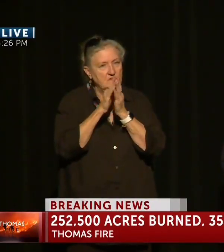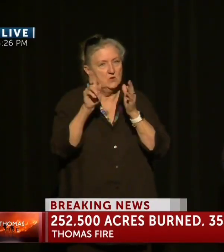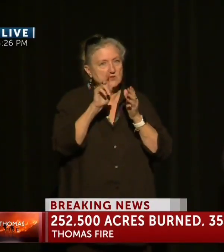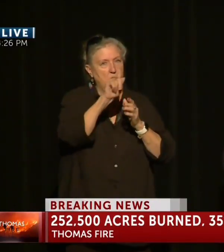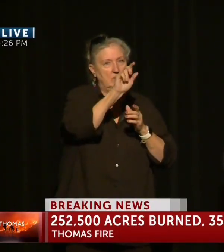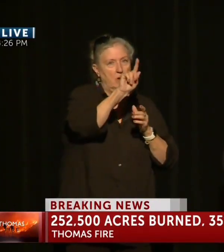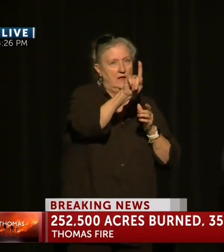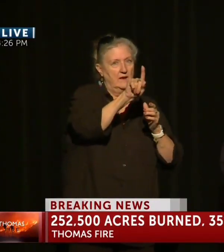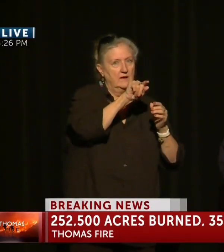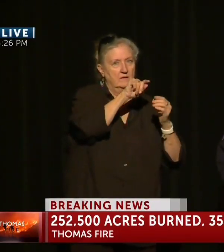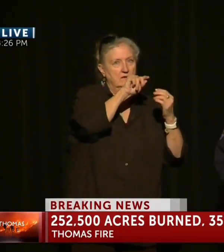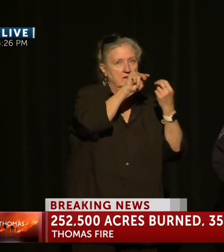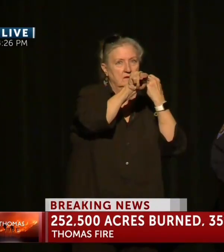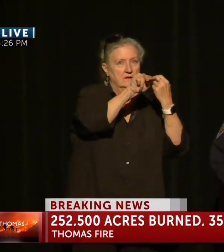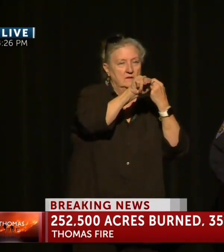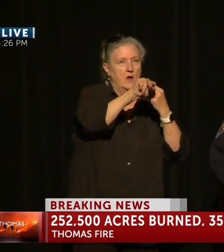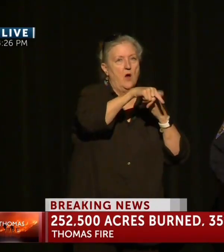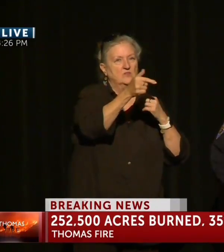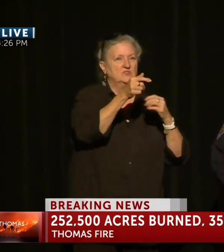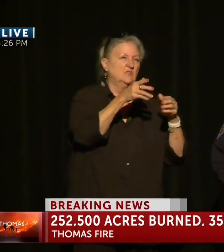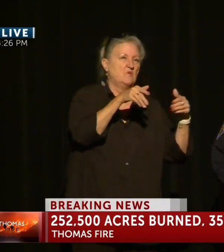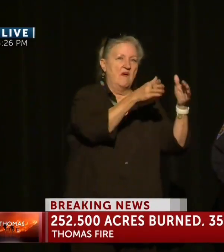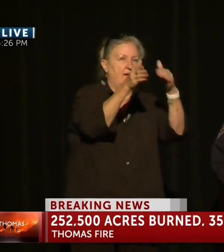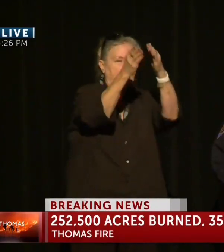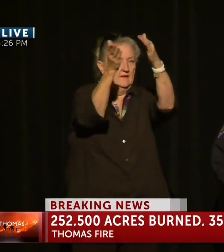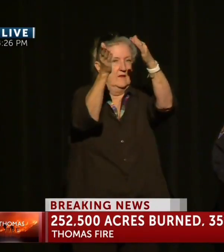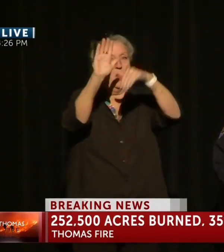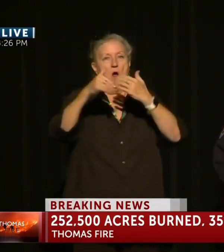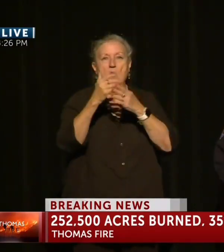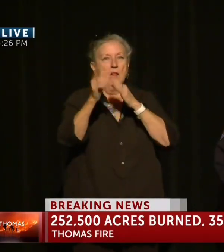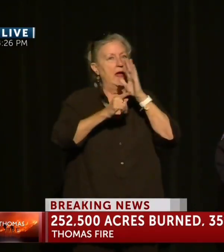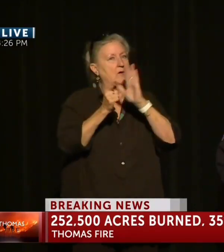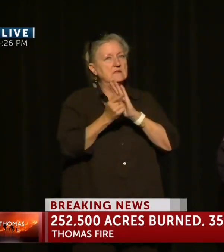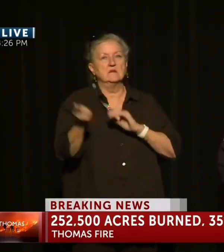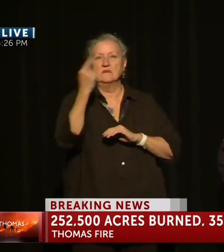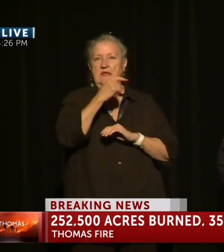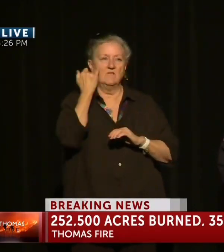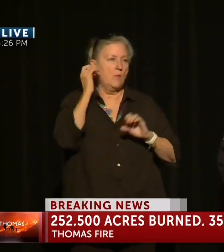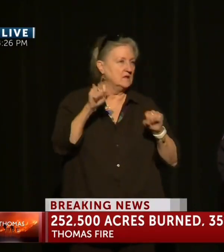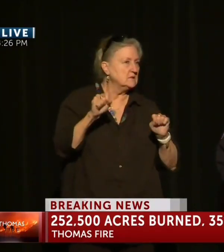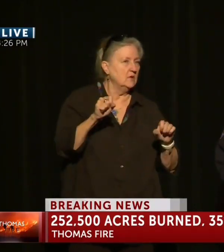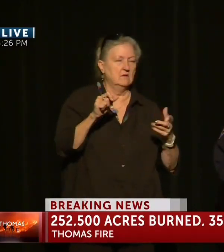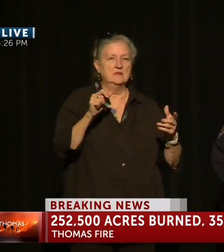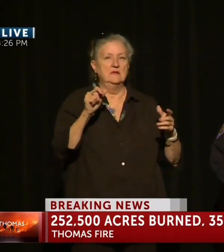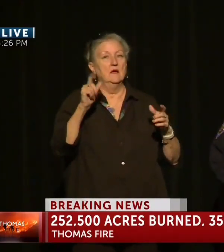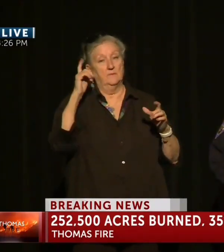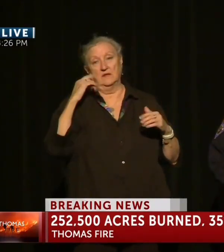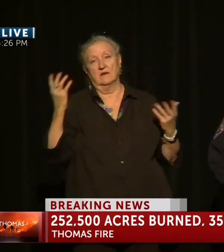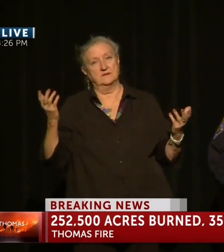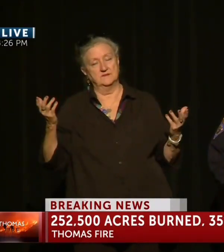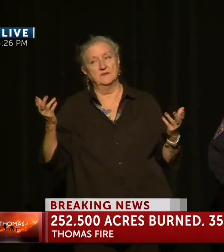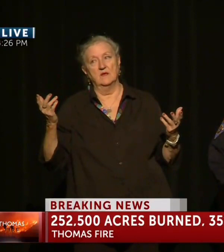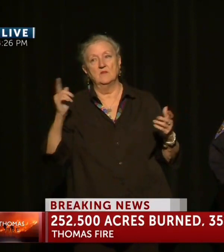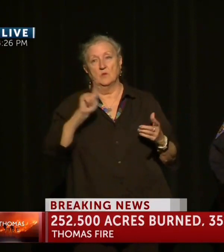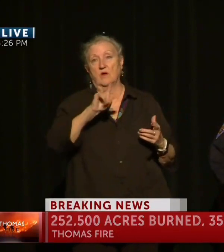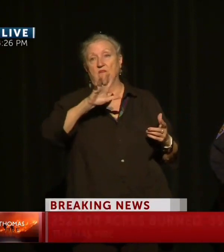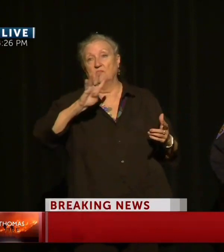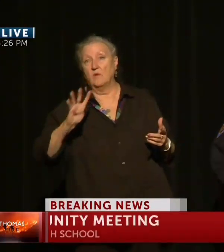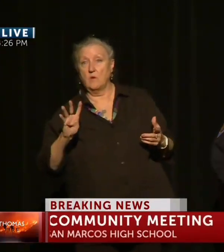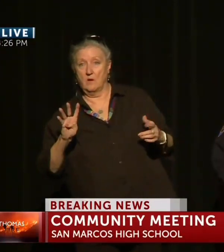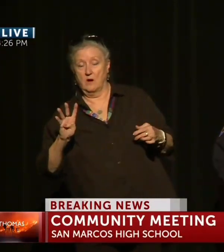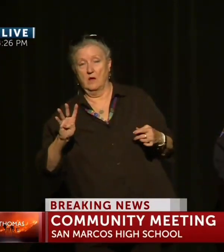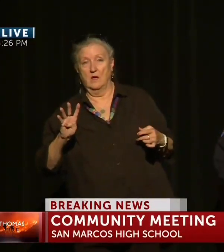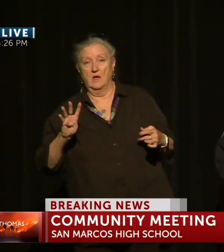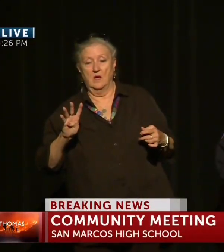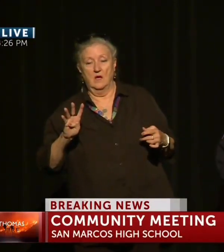the 101 as an alternate route all hours of the day if possible, because the